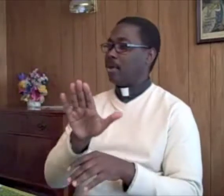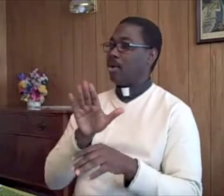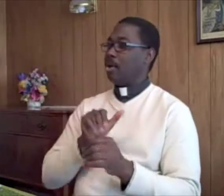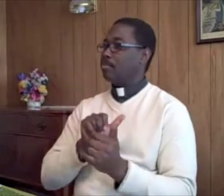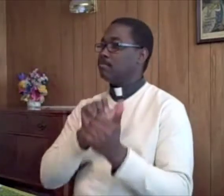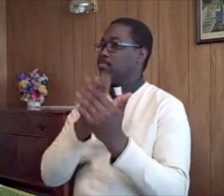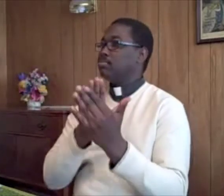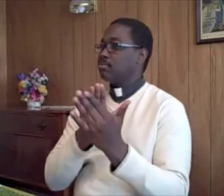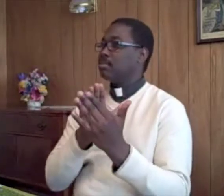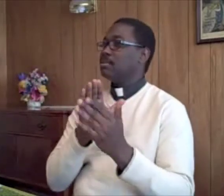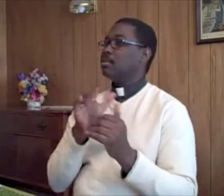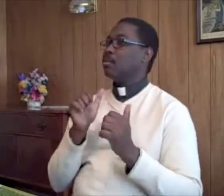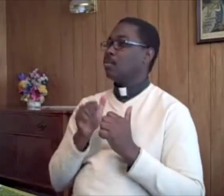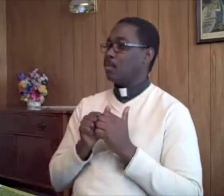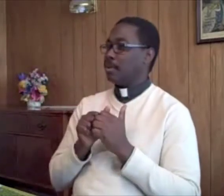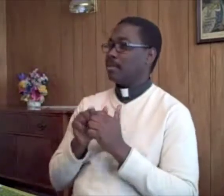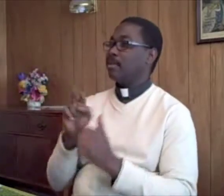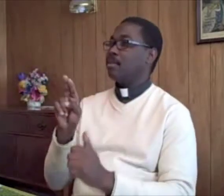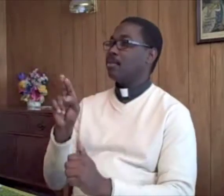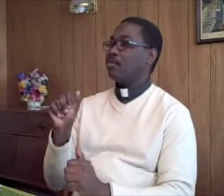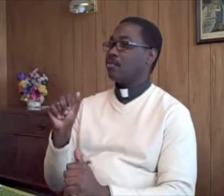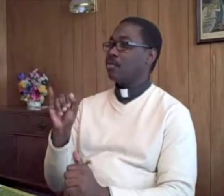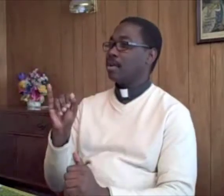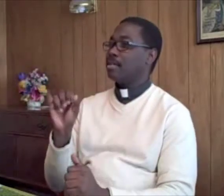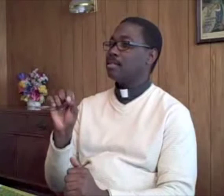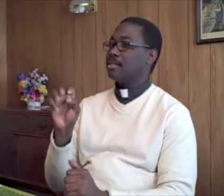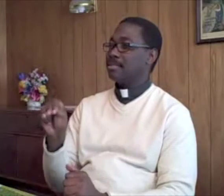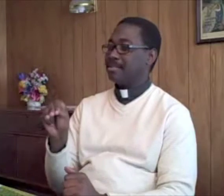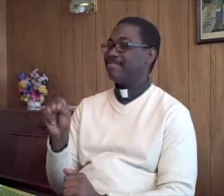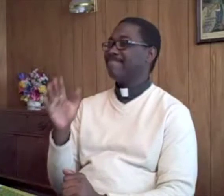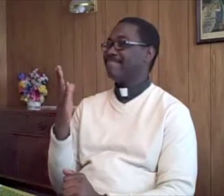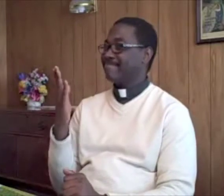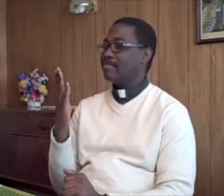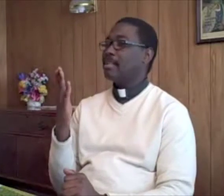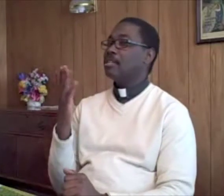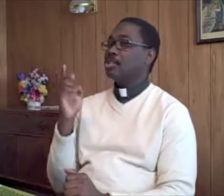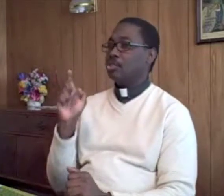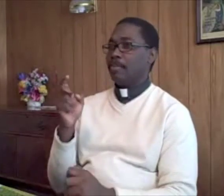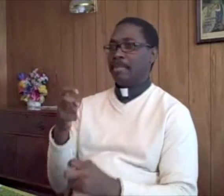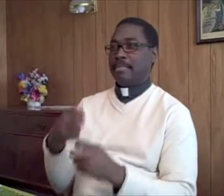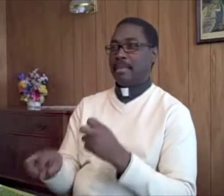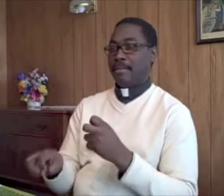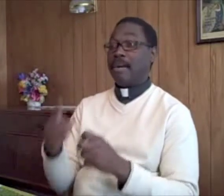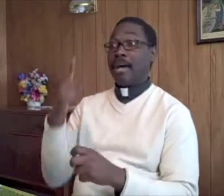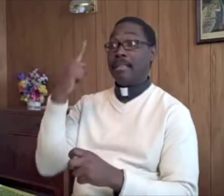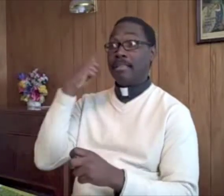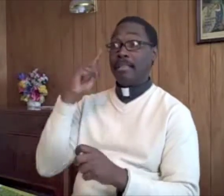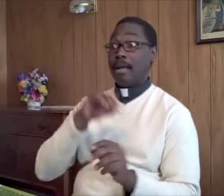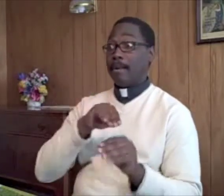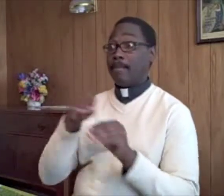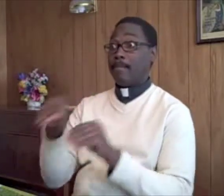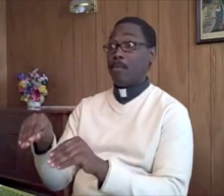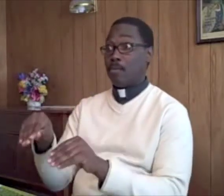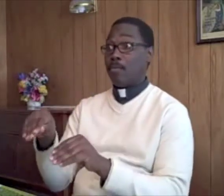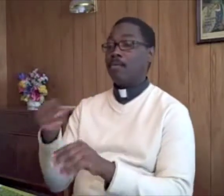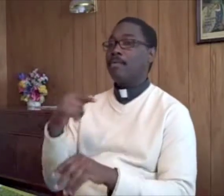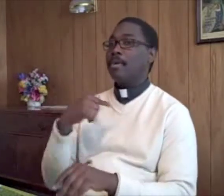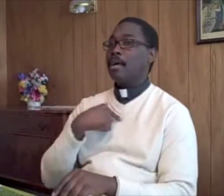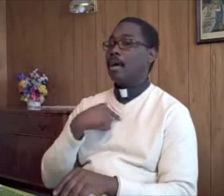faced with in terms of racism here in this country, and it must be difficult for them. When I came here, I really